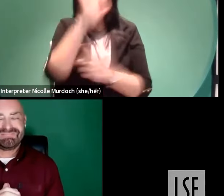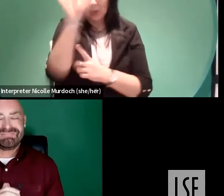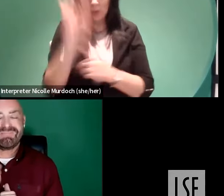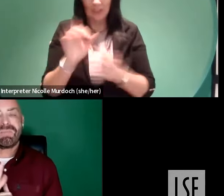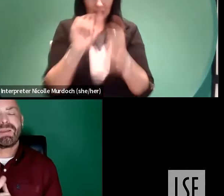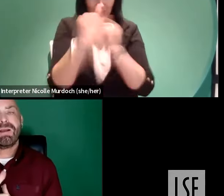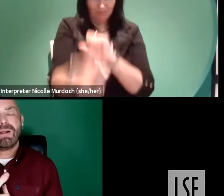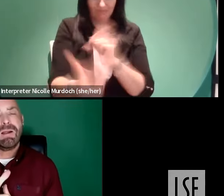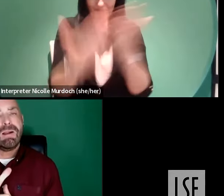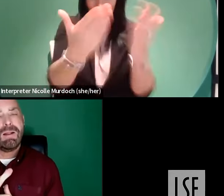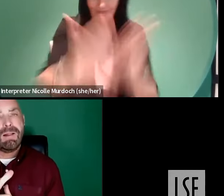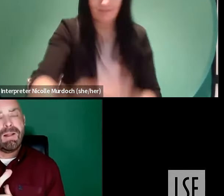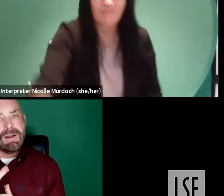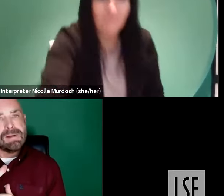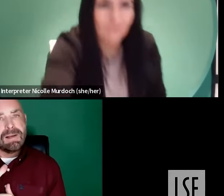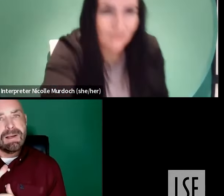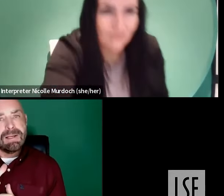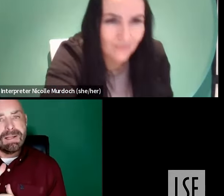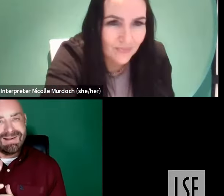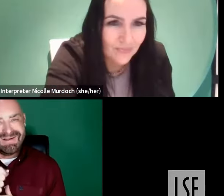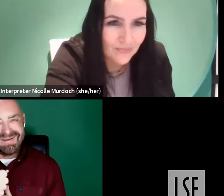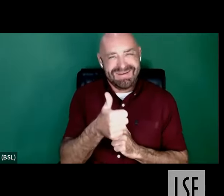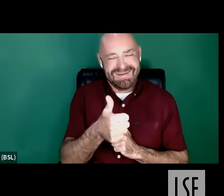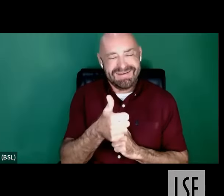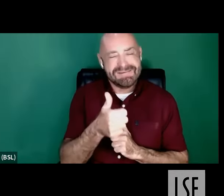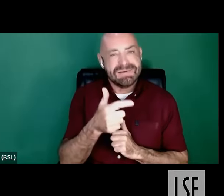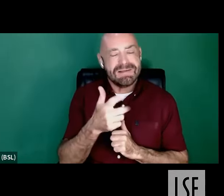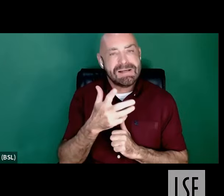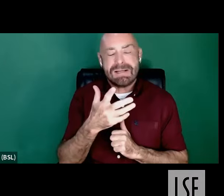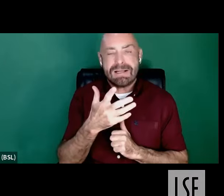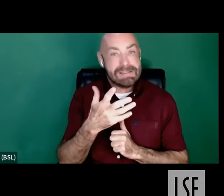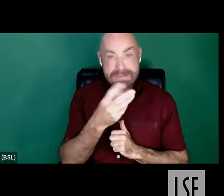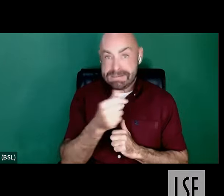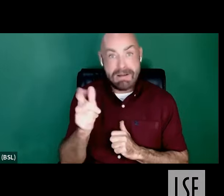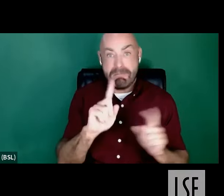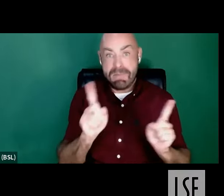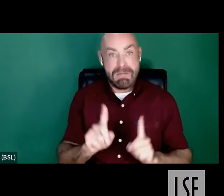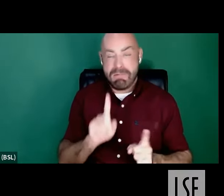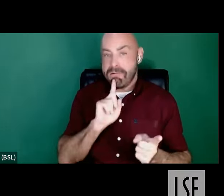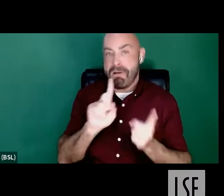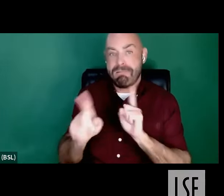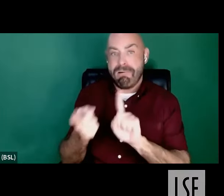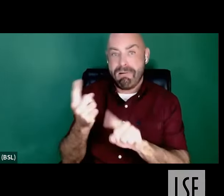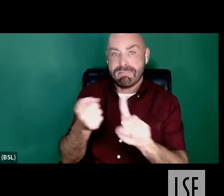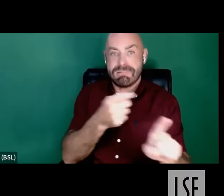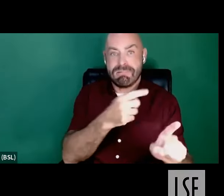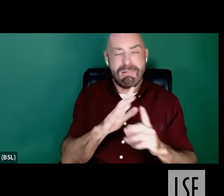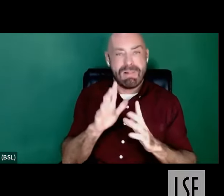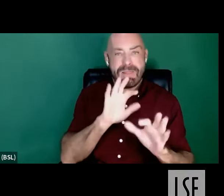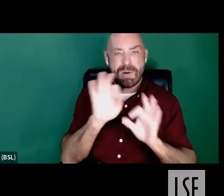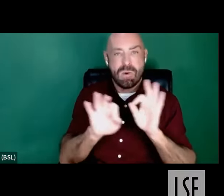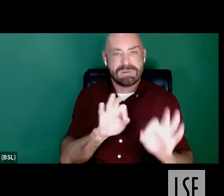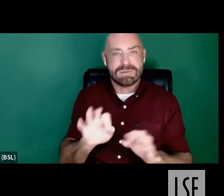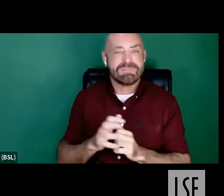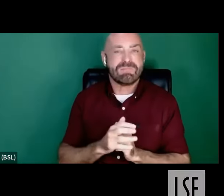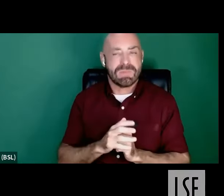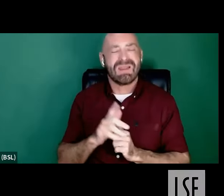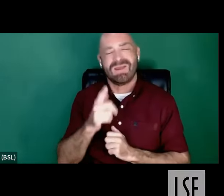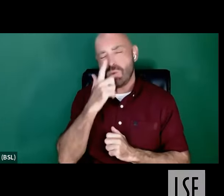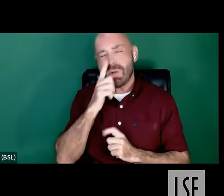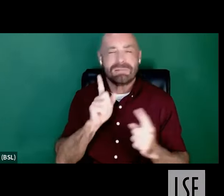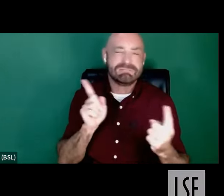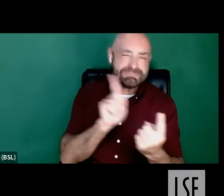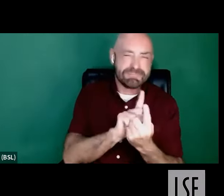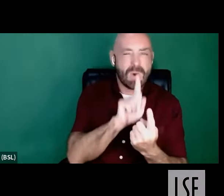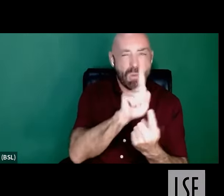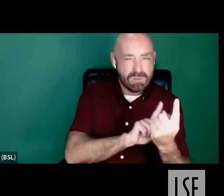I think there are those in the rest of the world. I'm not going to get to everybody, but you come back at the down here at the end, talk to them one-to-one at the end if necessary.